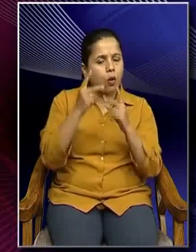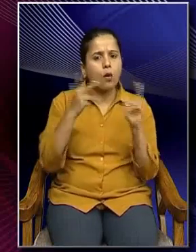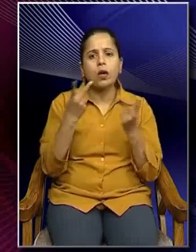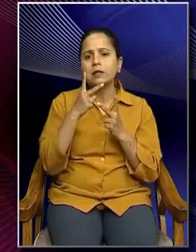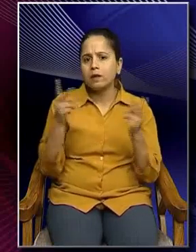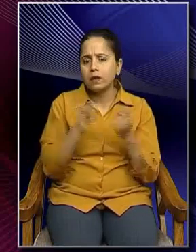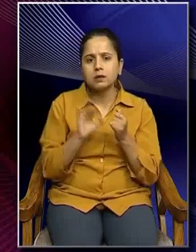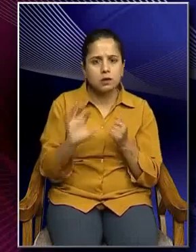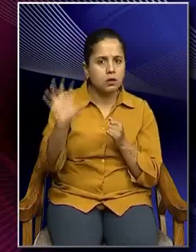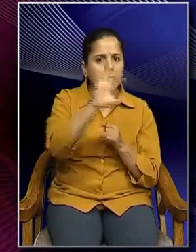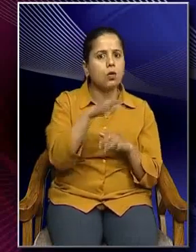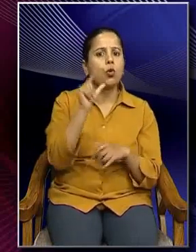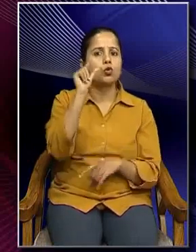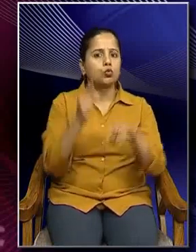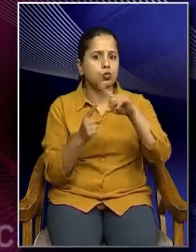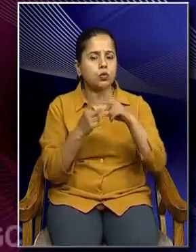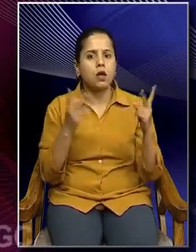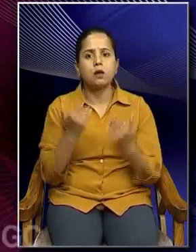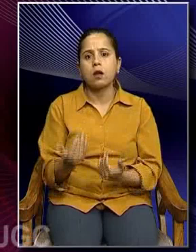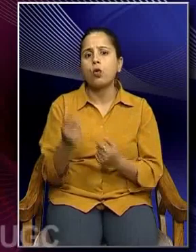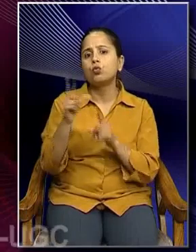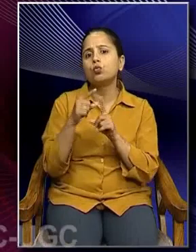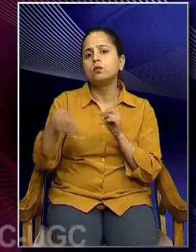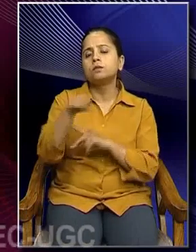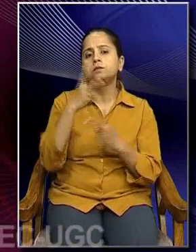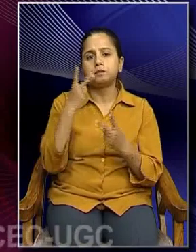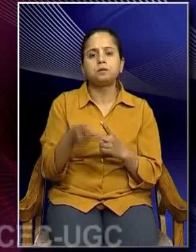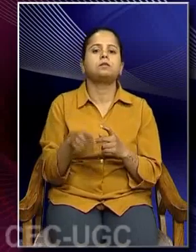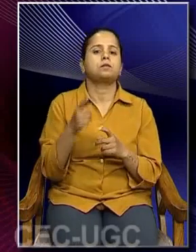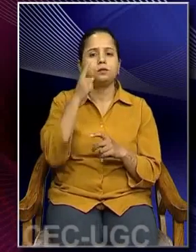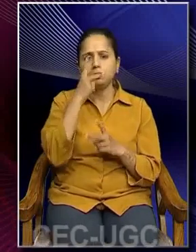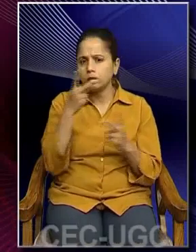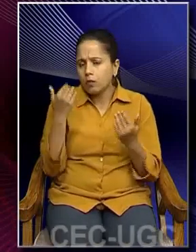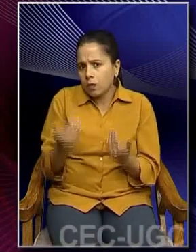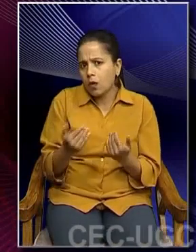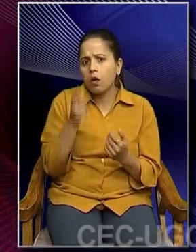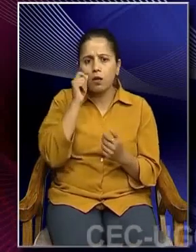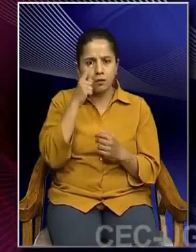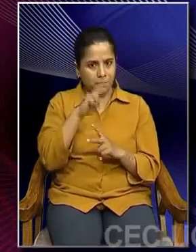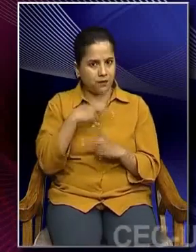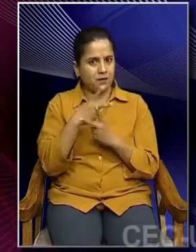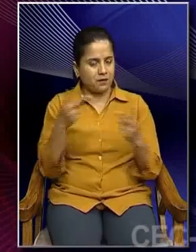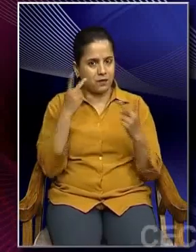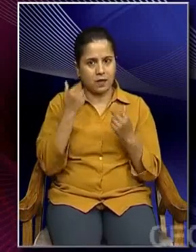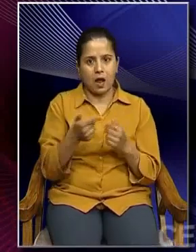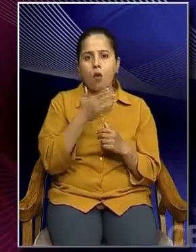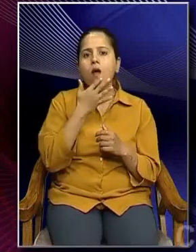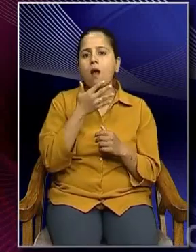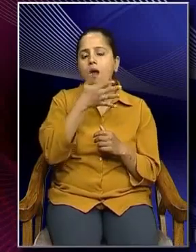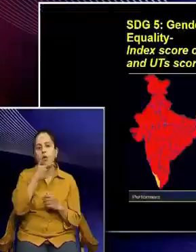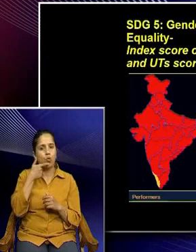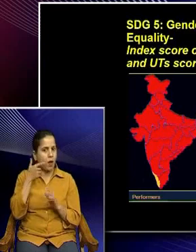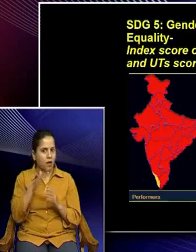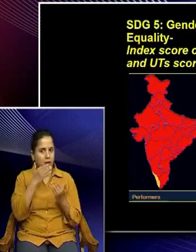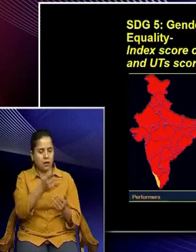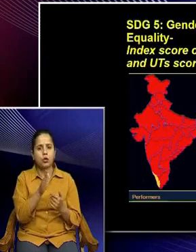states and union territories stand as far as gender progress is concerned. Now, if you look at this color is red, which